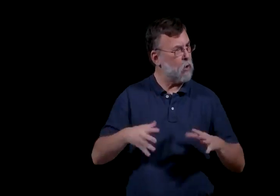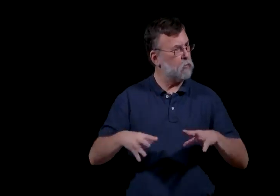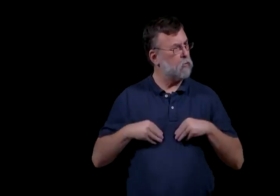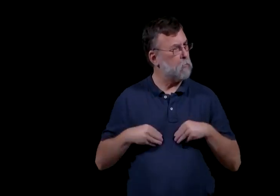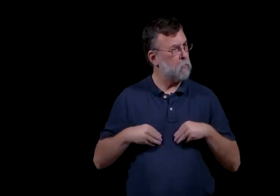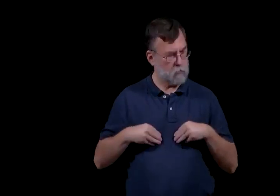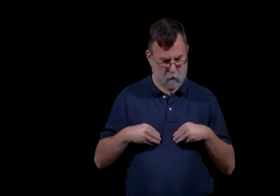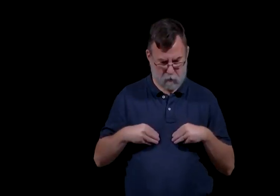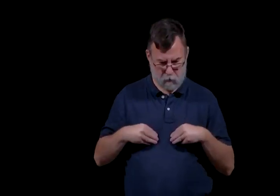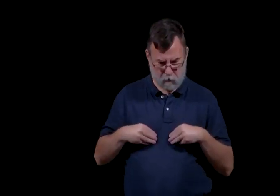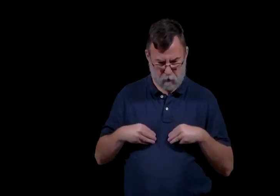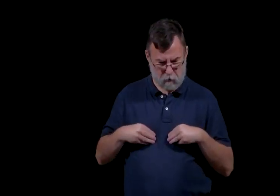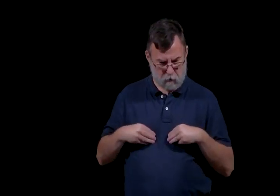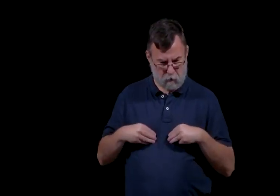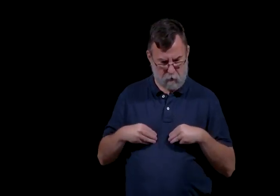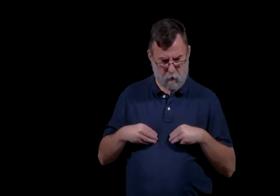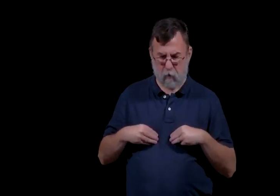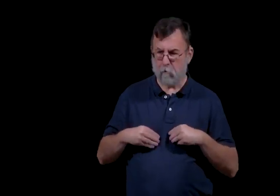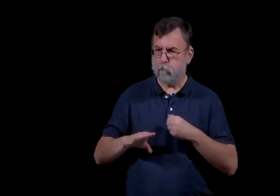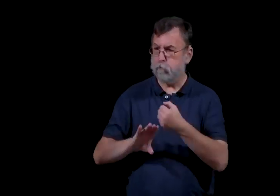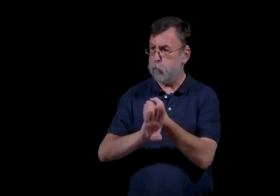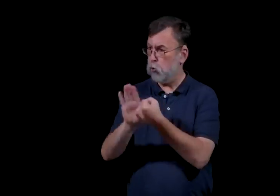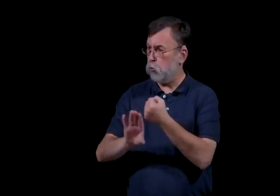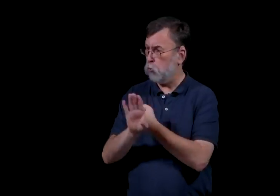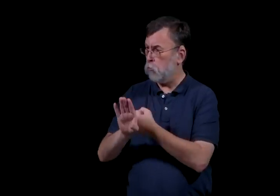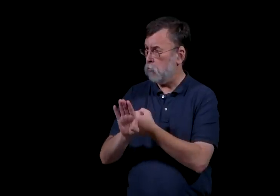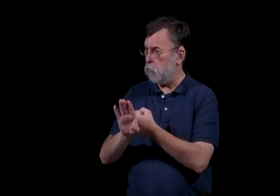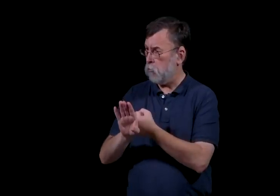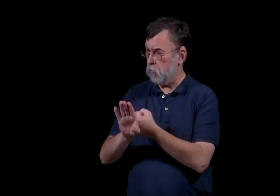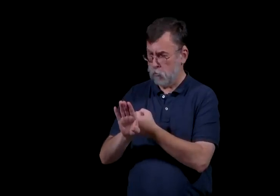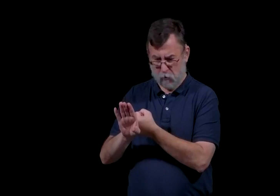We as humans need acceptance, protection,